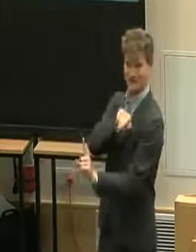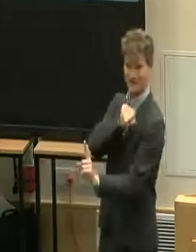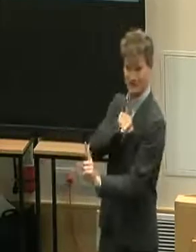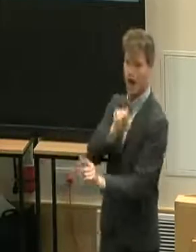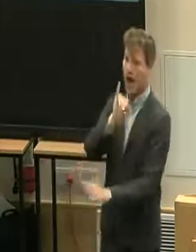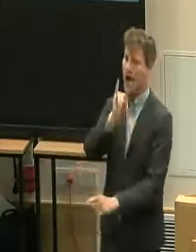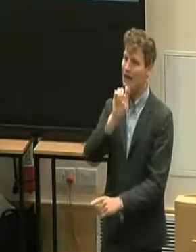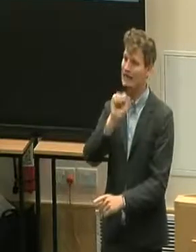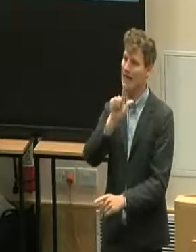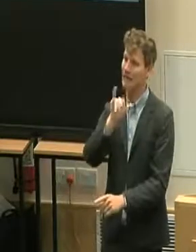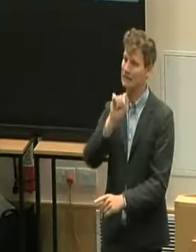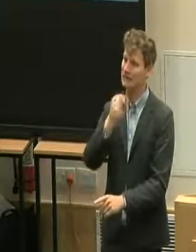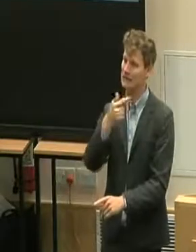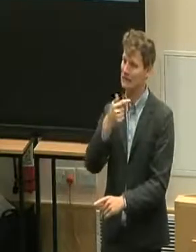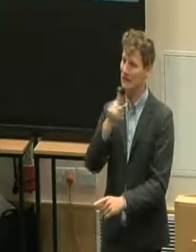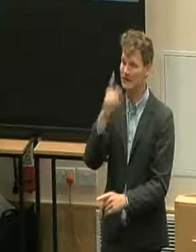Pollyannishly,